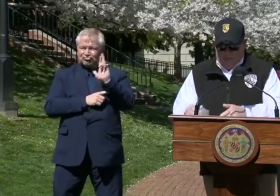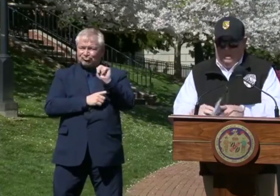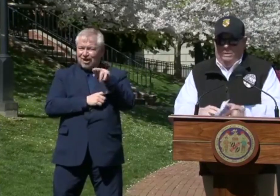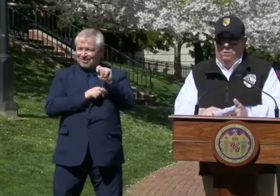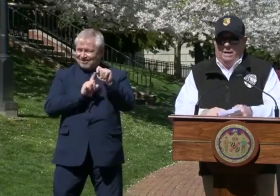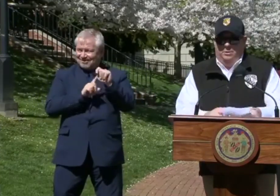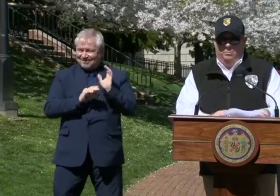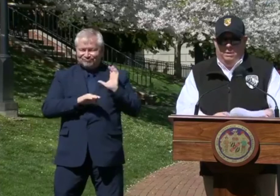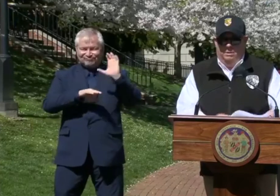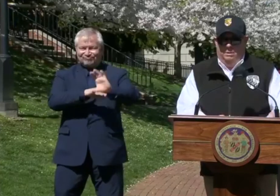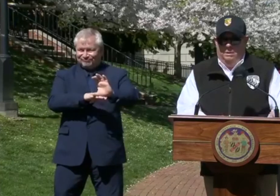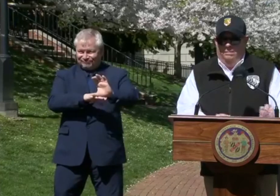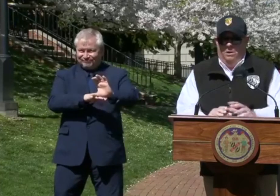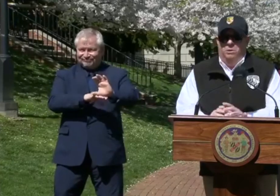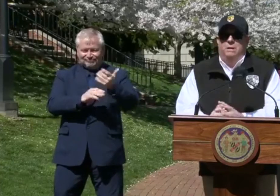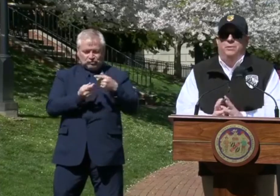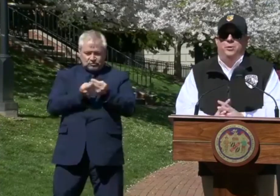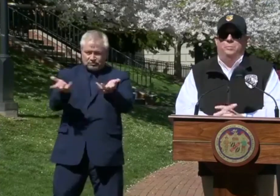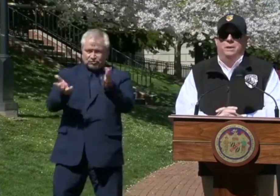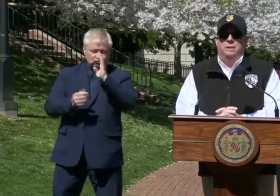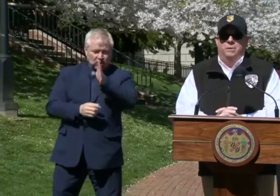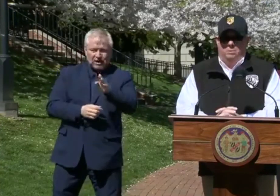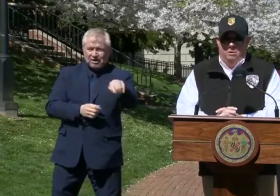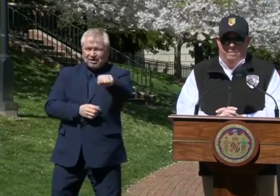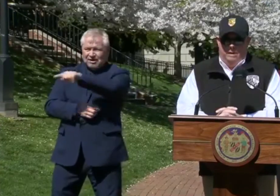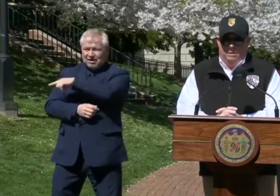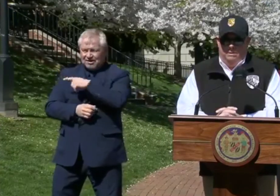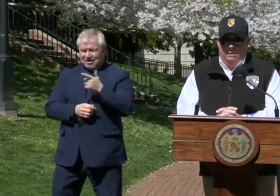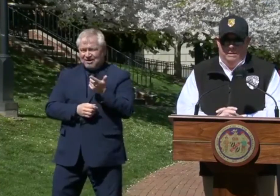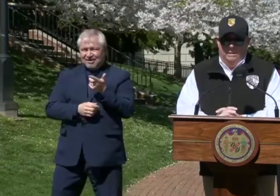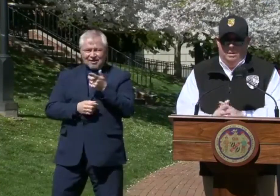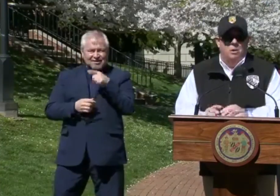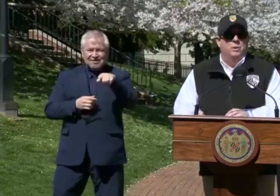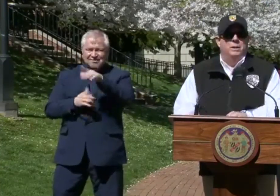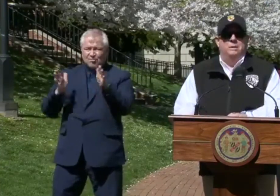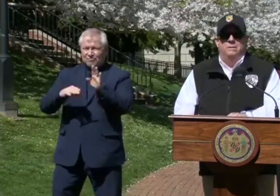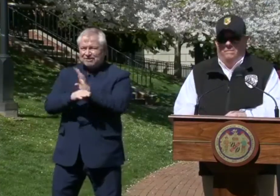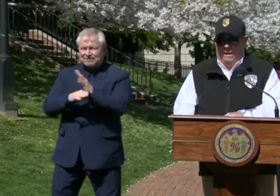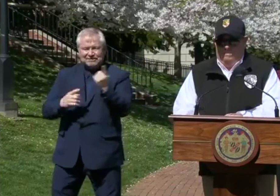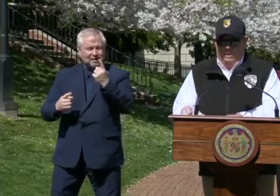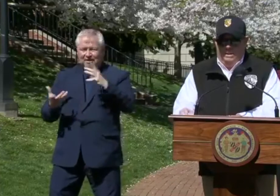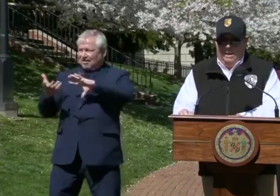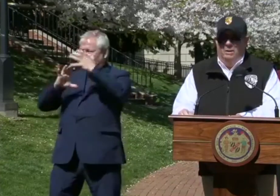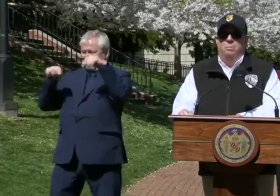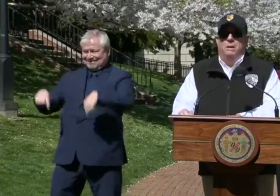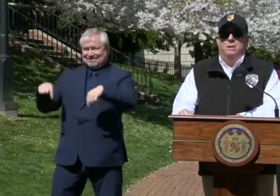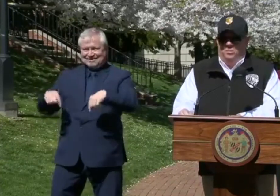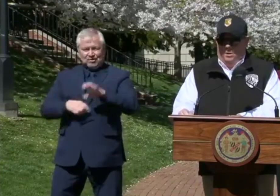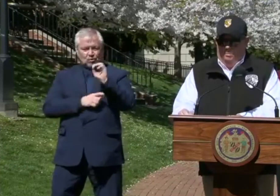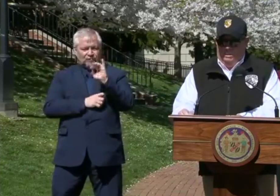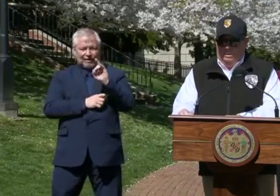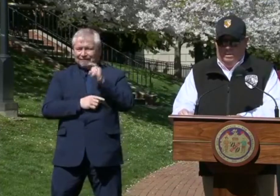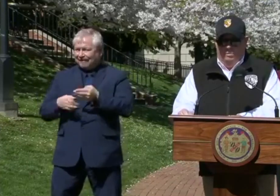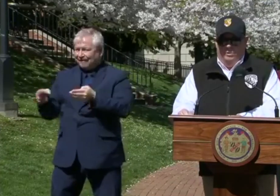direct, immediate grants to businesses that have lost revenue because of the coronavirus, along with a $75 million Maryland